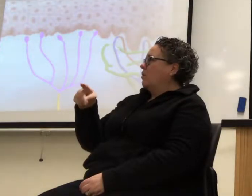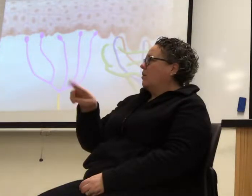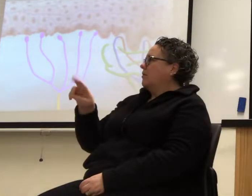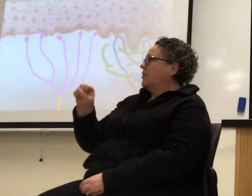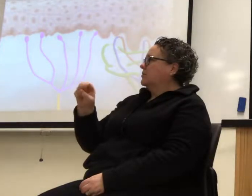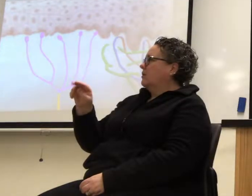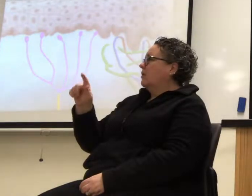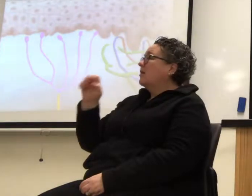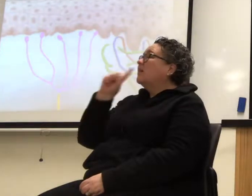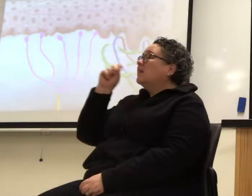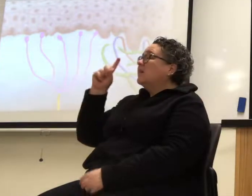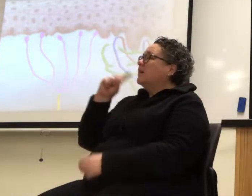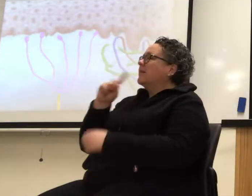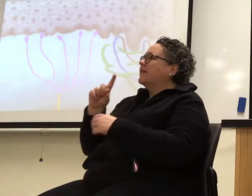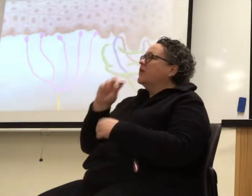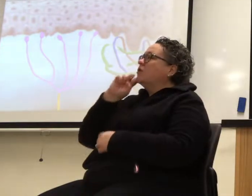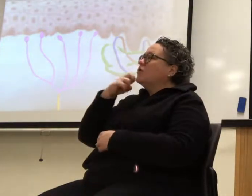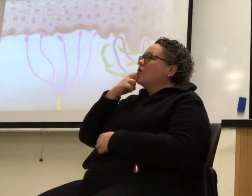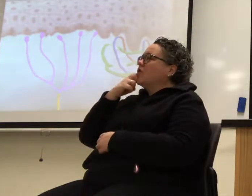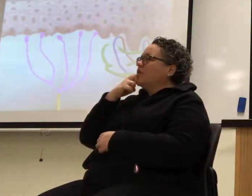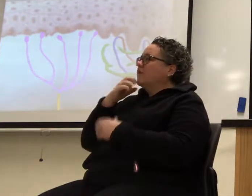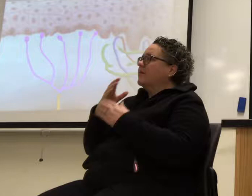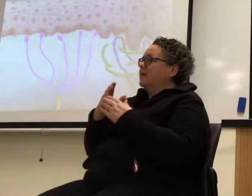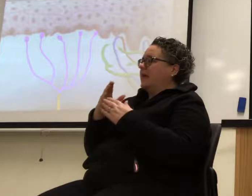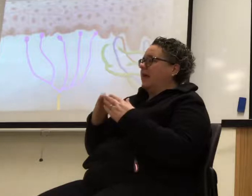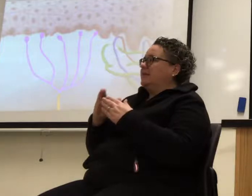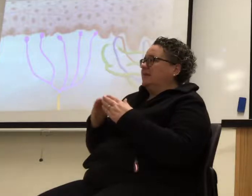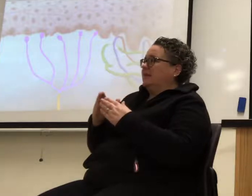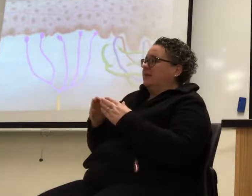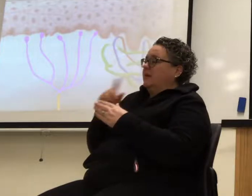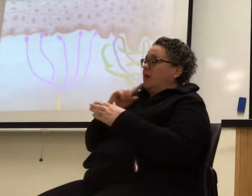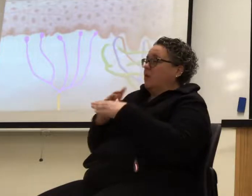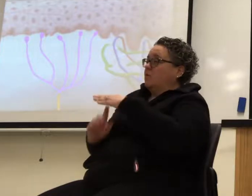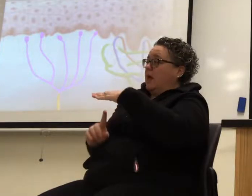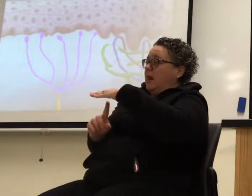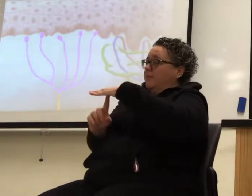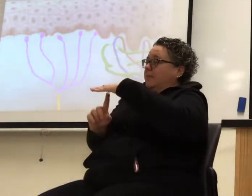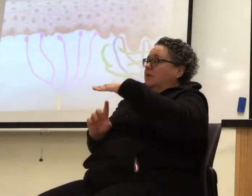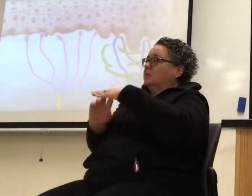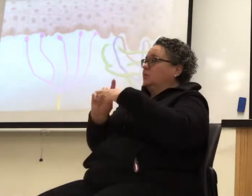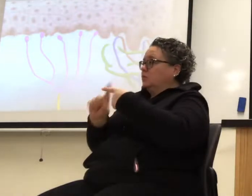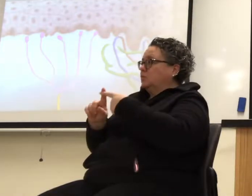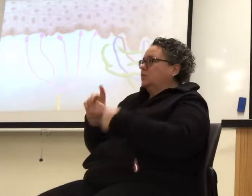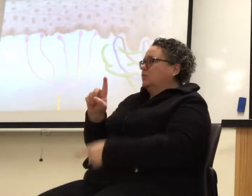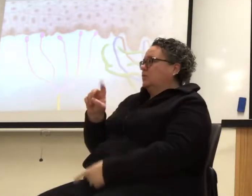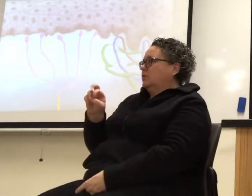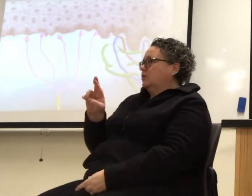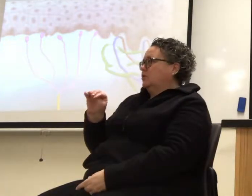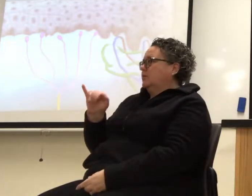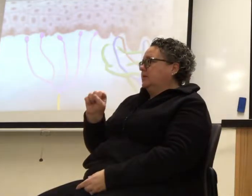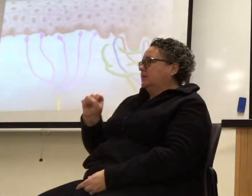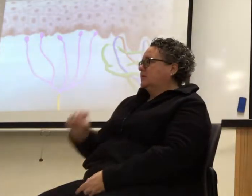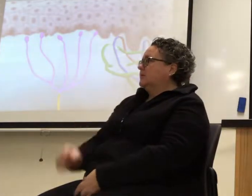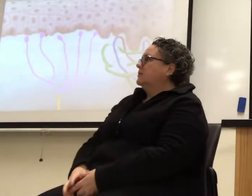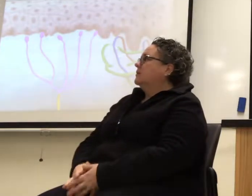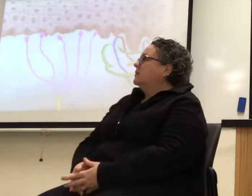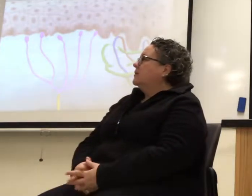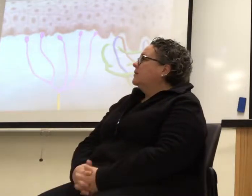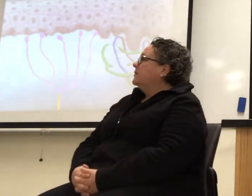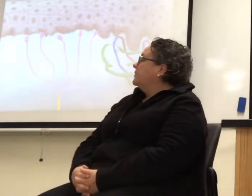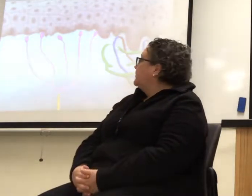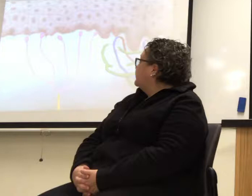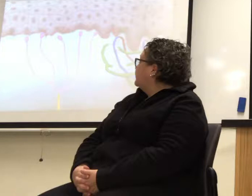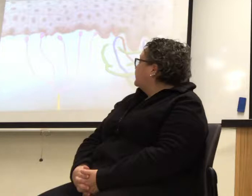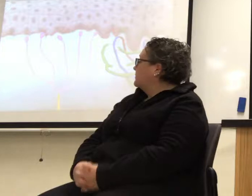to the epidermis. Okay. And